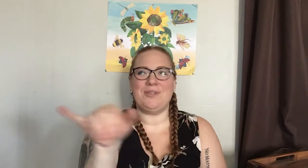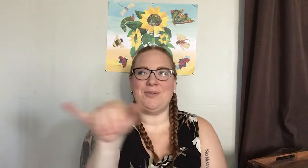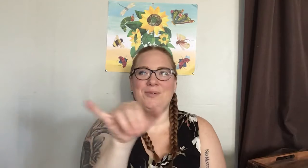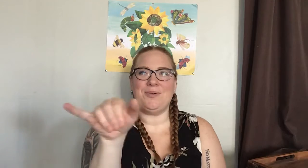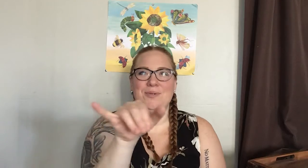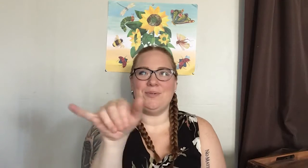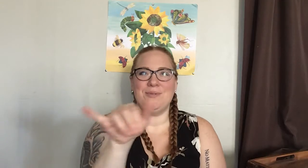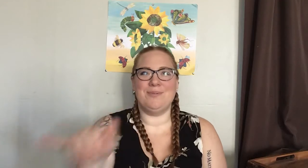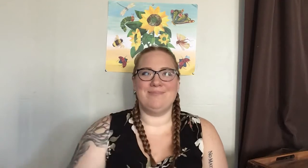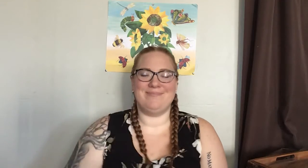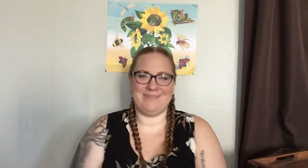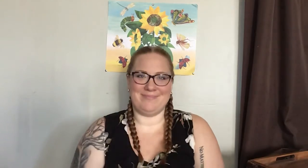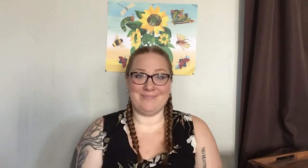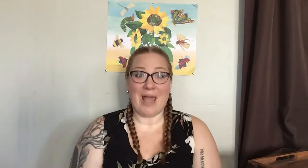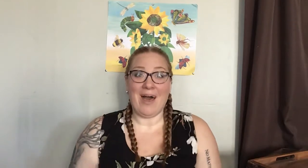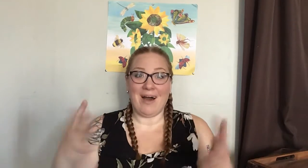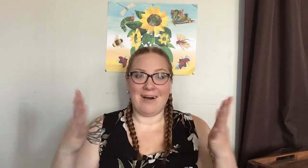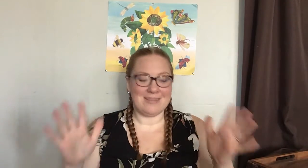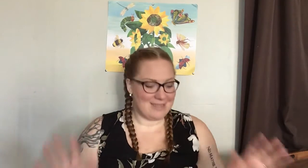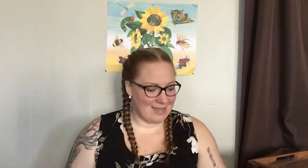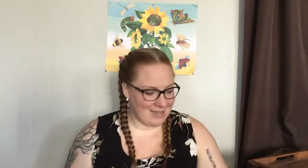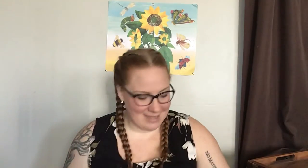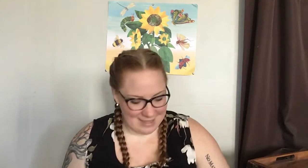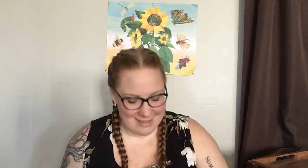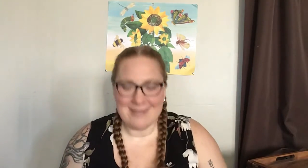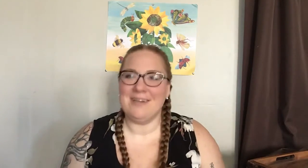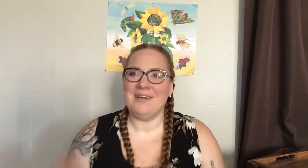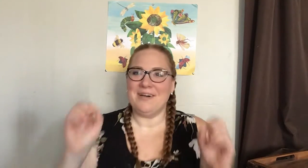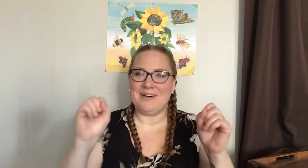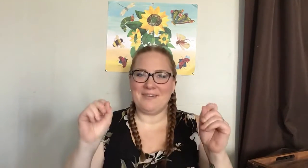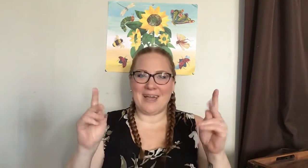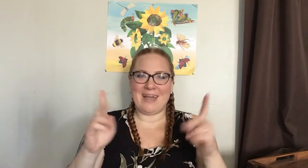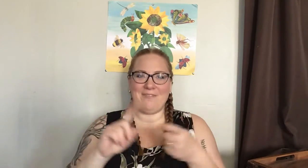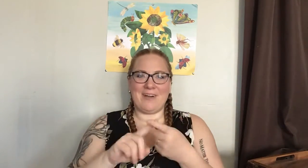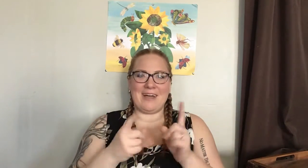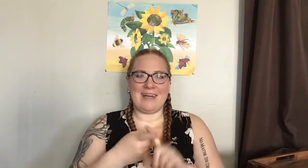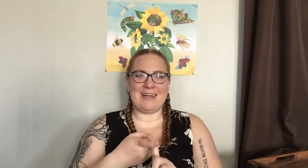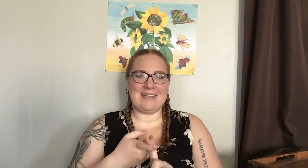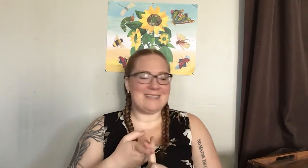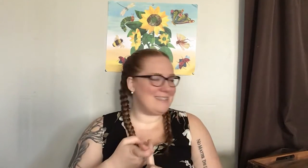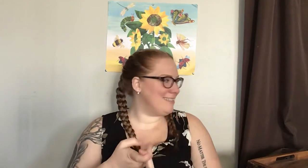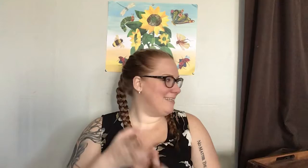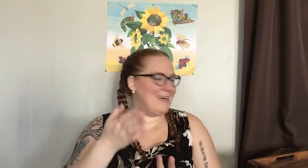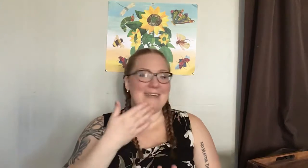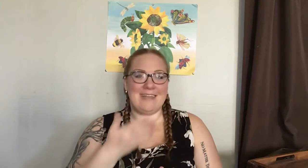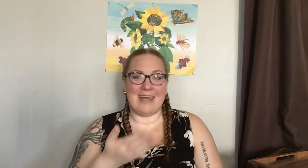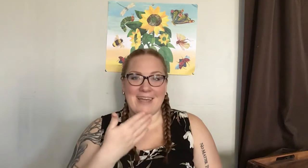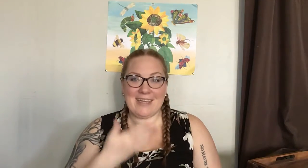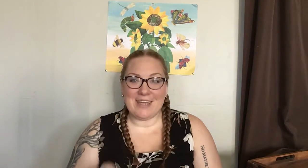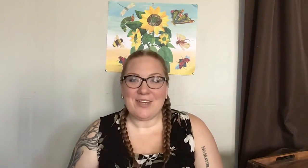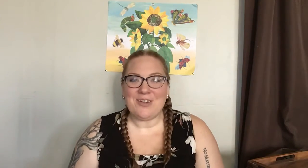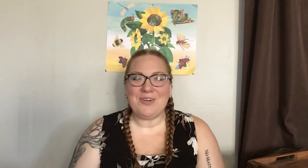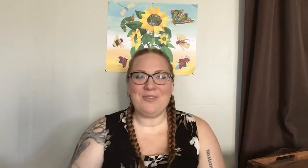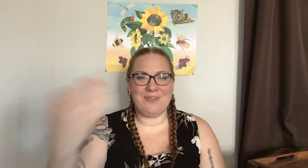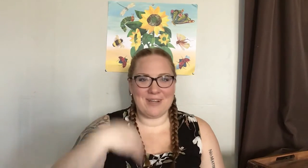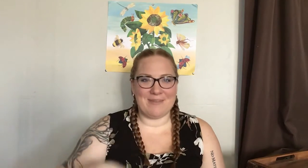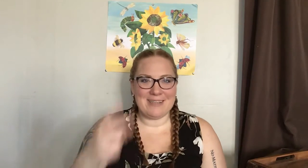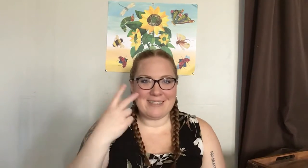too. All done. Okay, friends. Thank you for coming to see